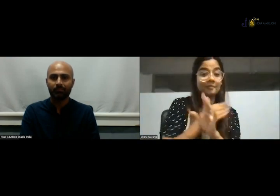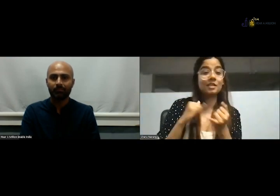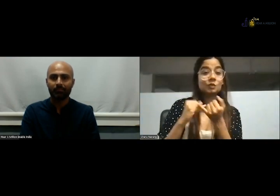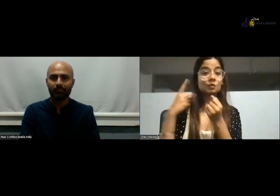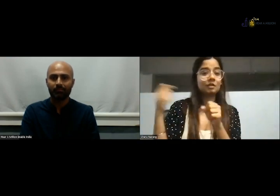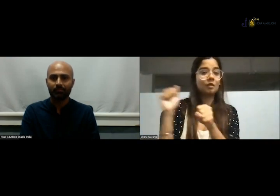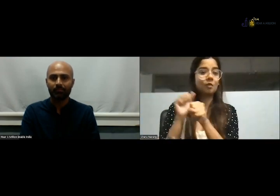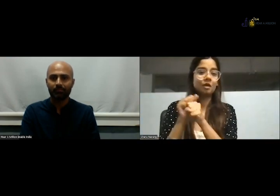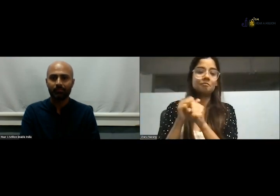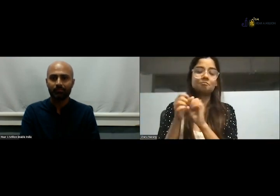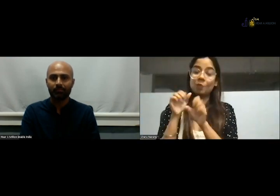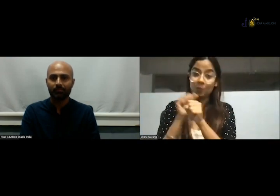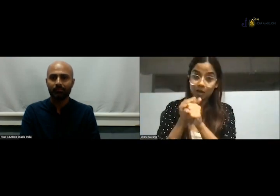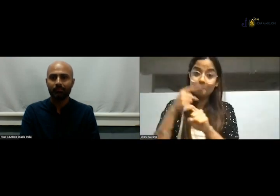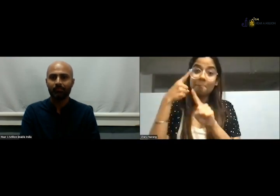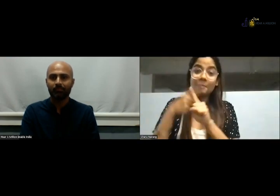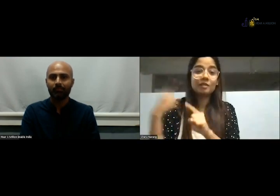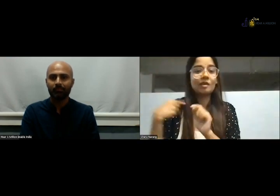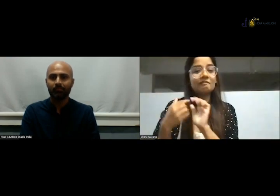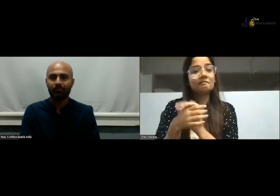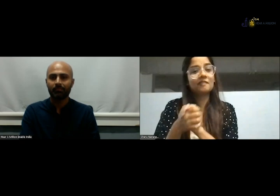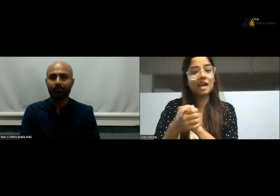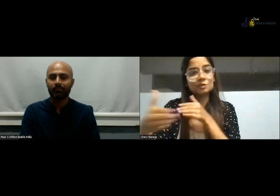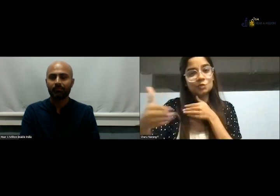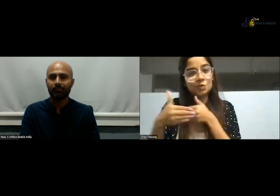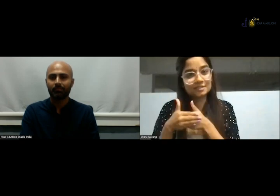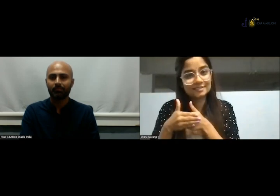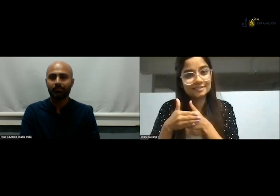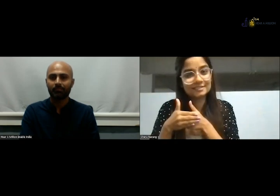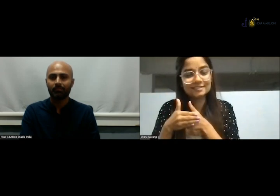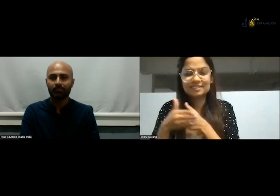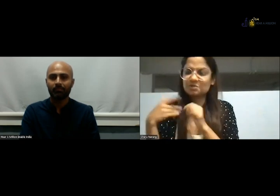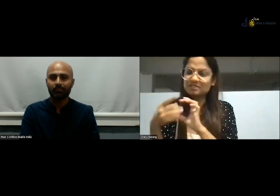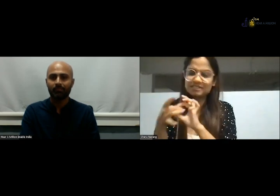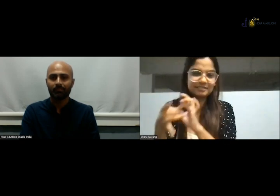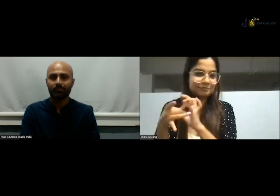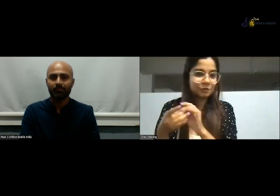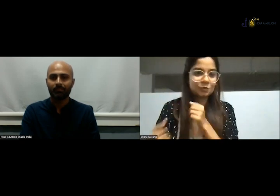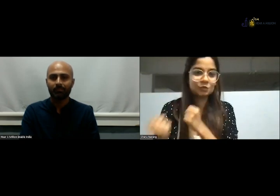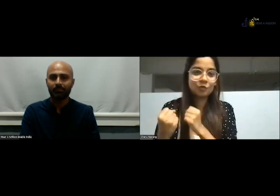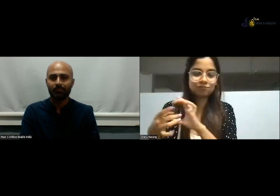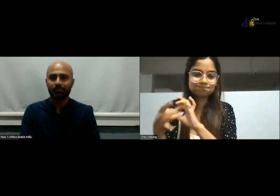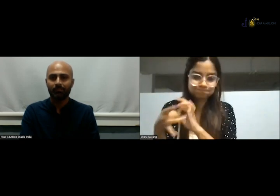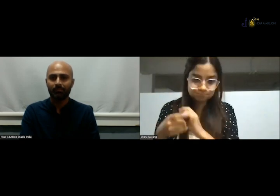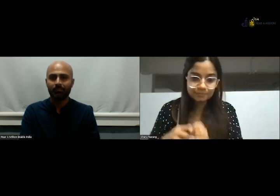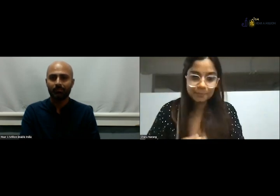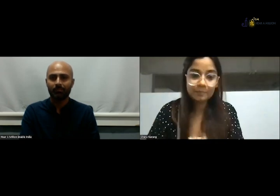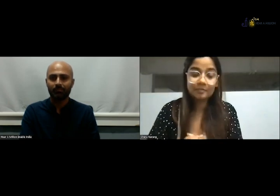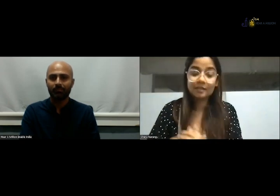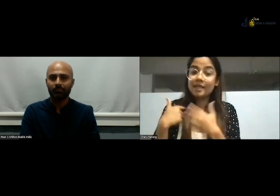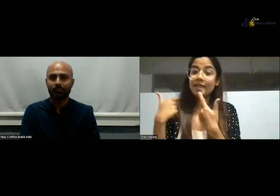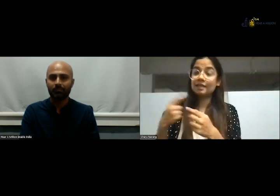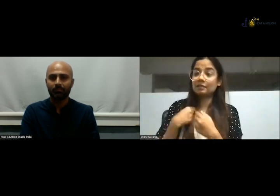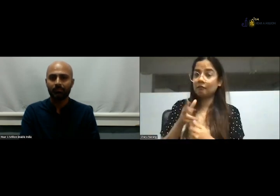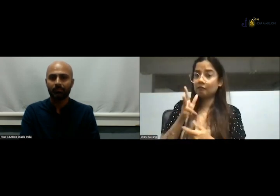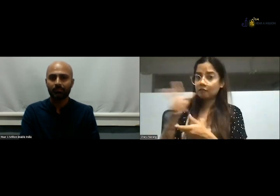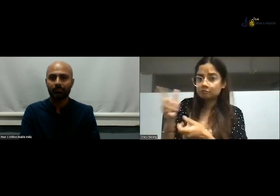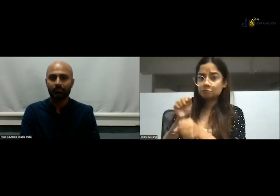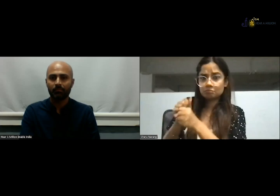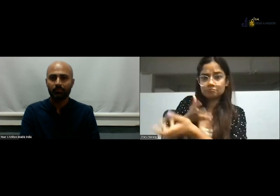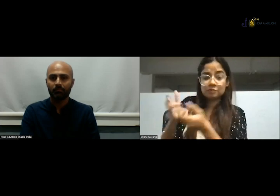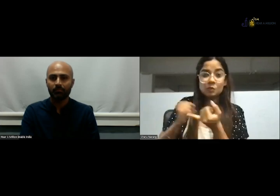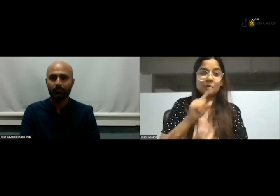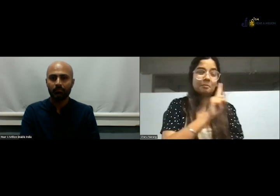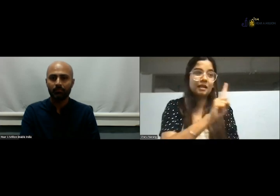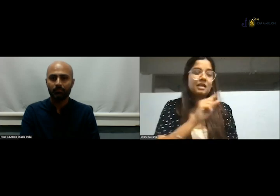know that she is always smiling and, watching us all. And she is always